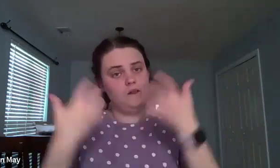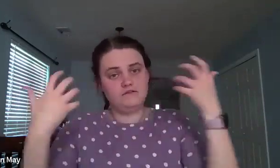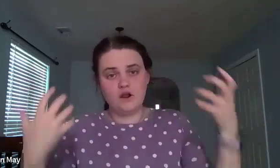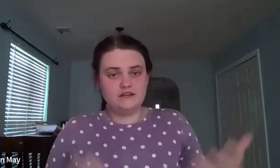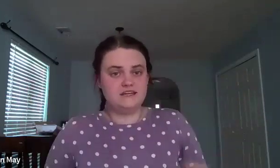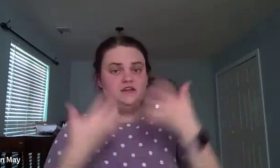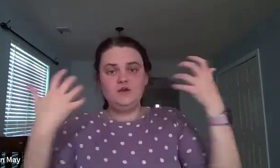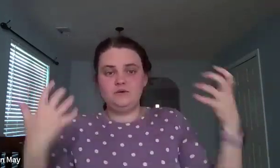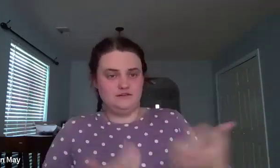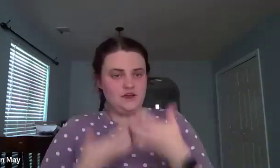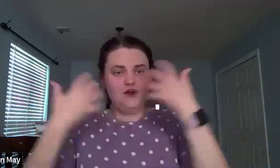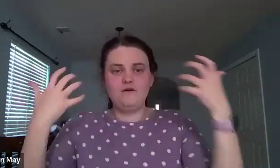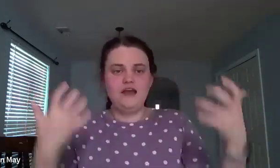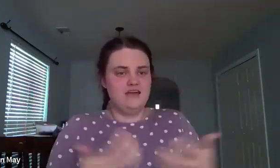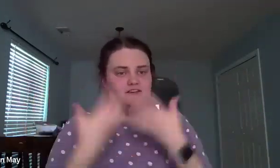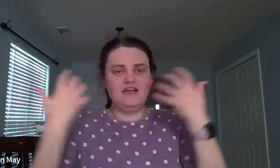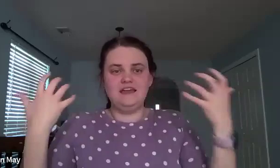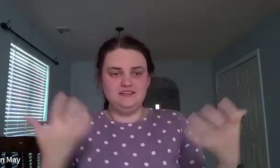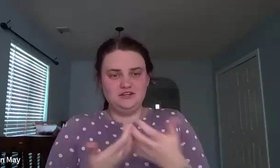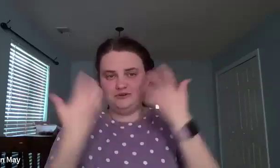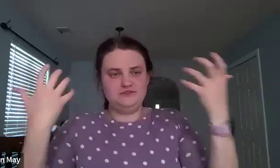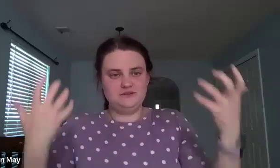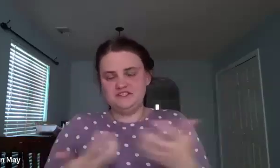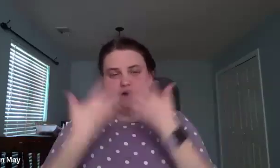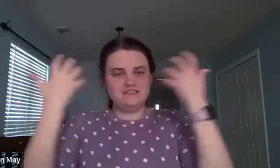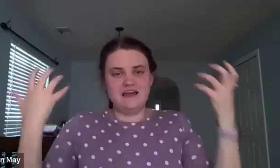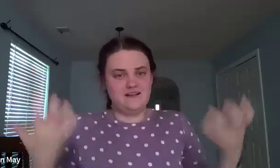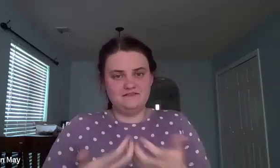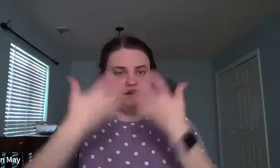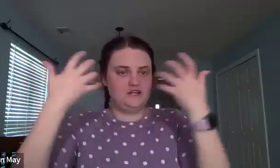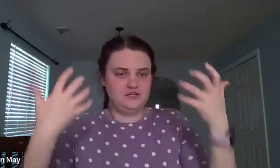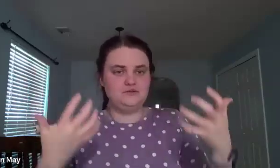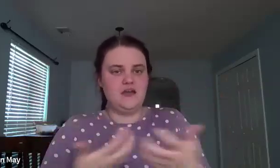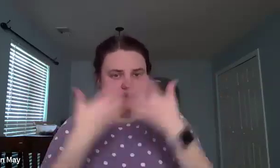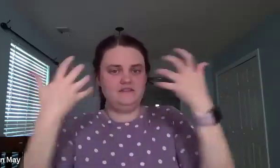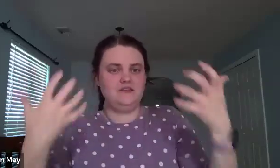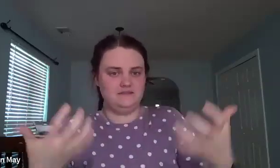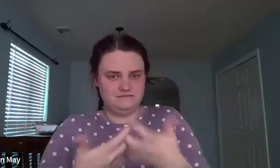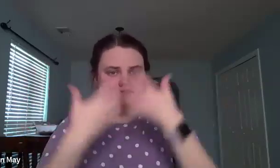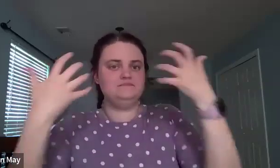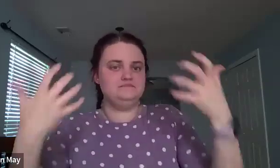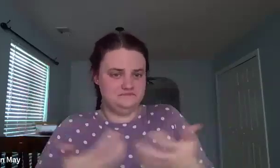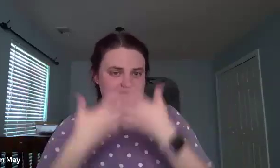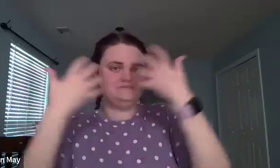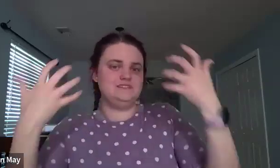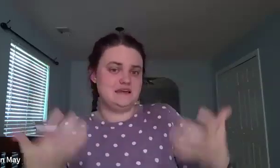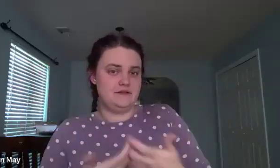Olive Garden when you go and they're like, you know, doing the tossed salad in front of you, that kind of thing. Salad.